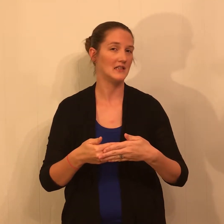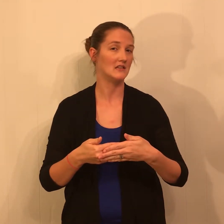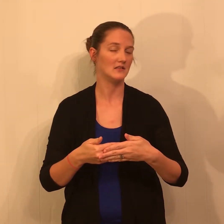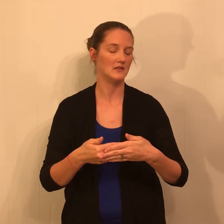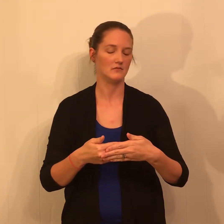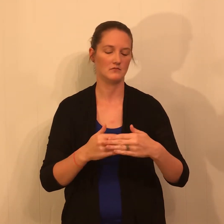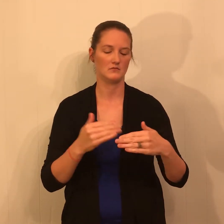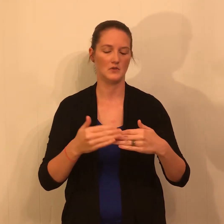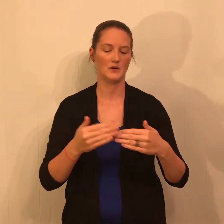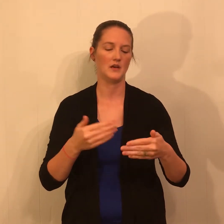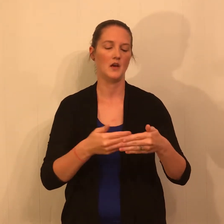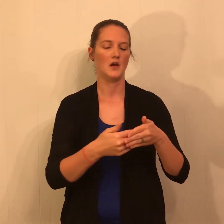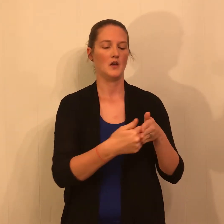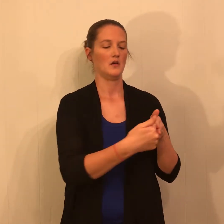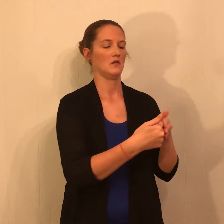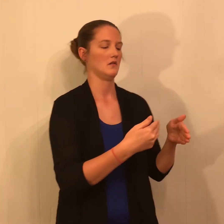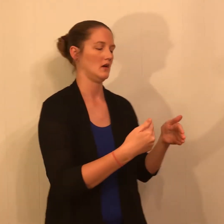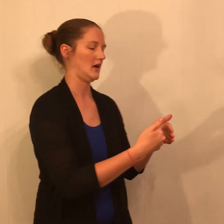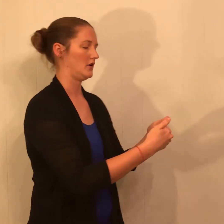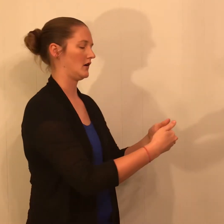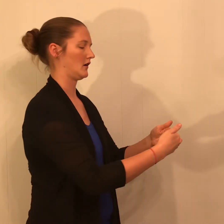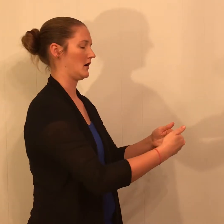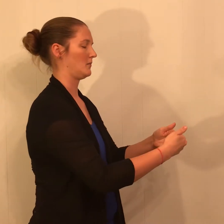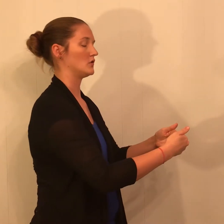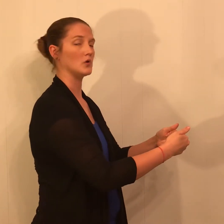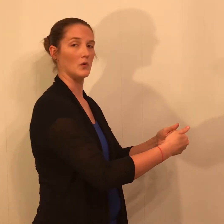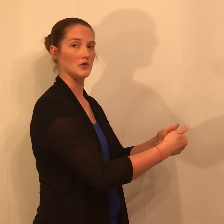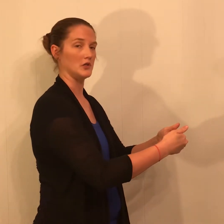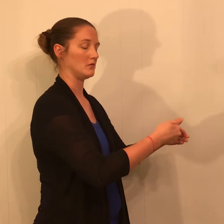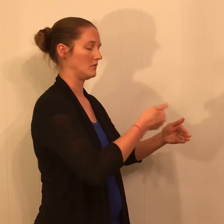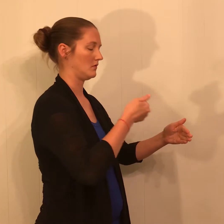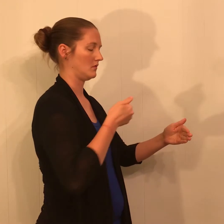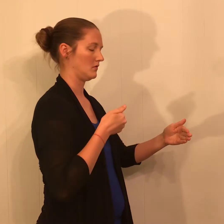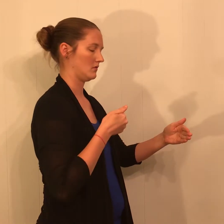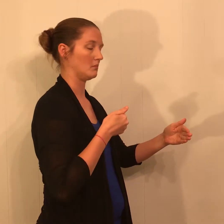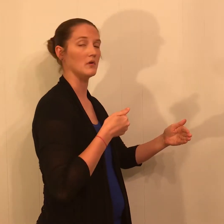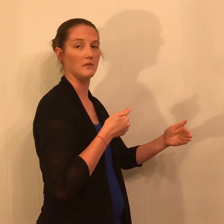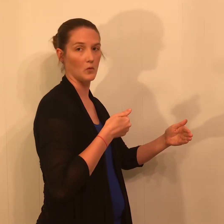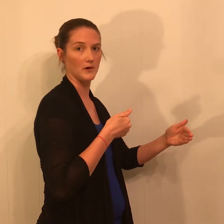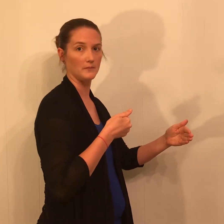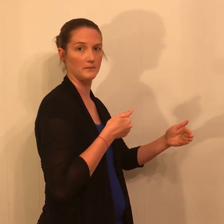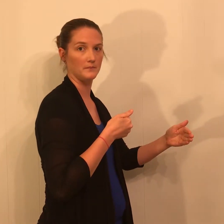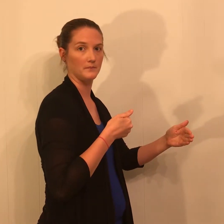technically the right way. And you're going to come towards you before.